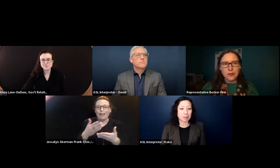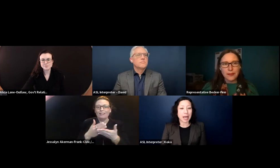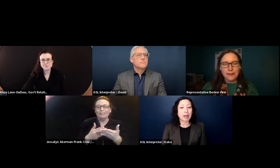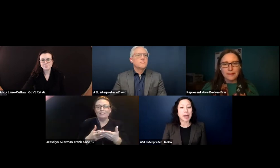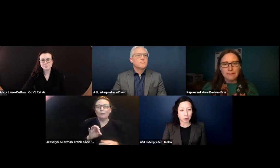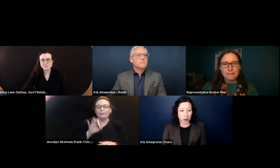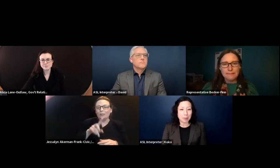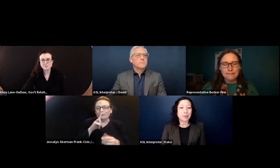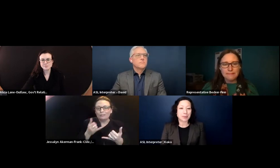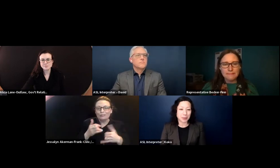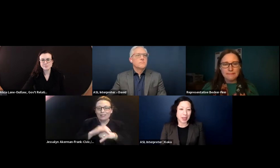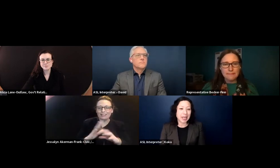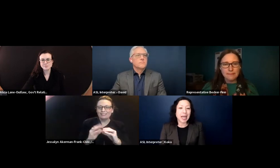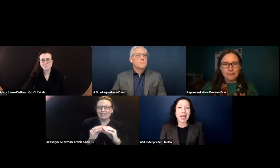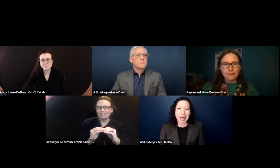as having a black backdrop.